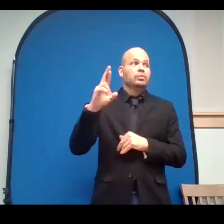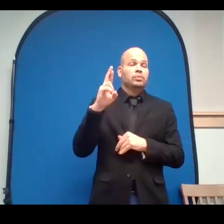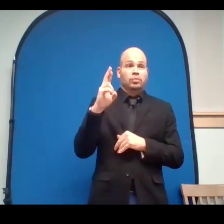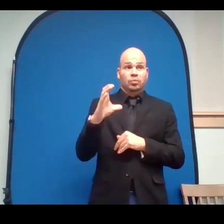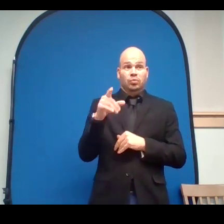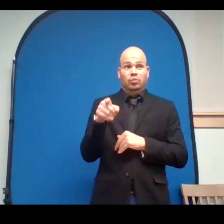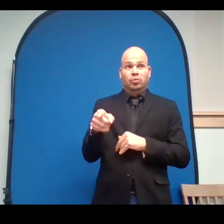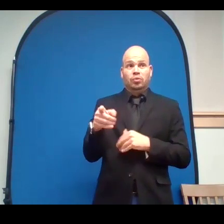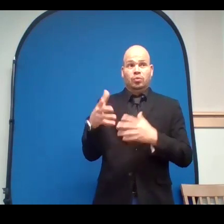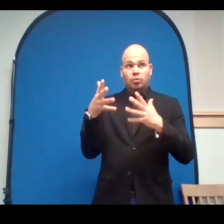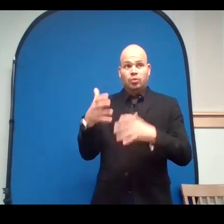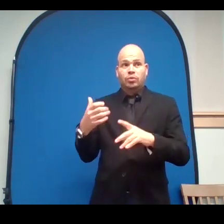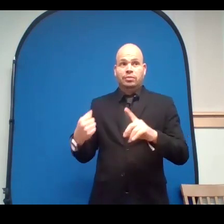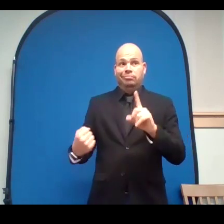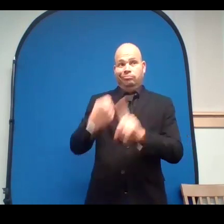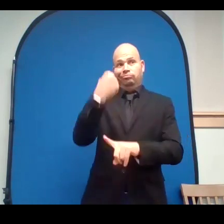just wanted to punch Reed.